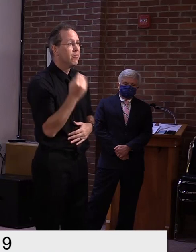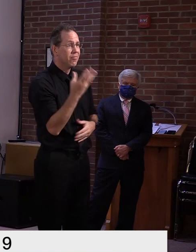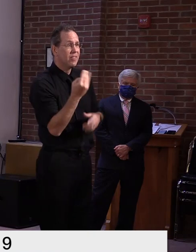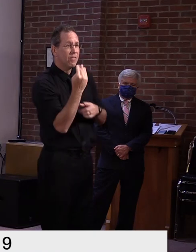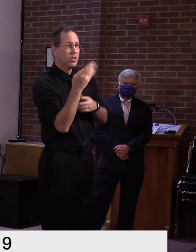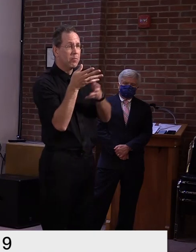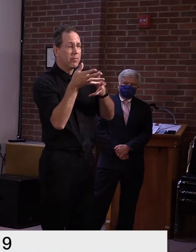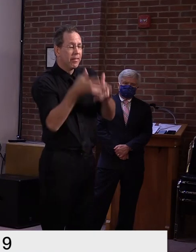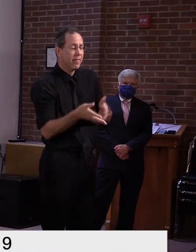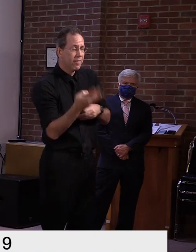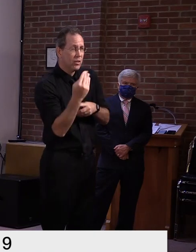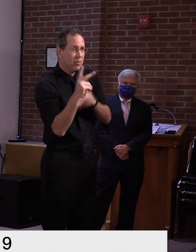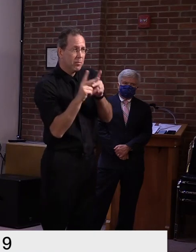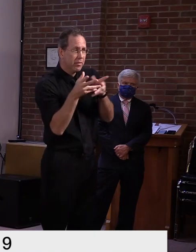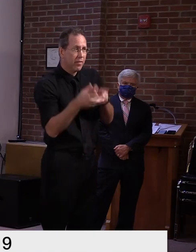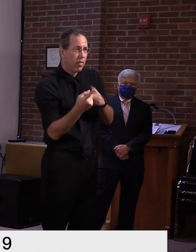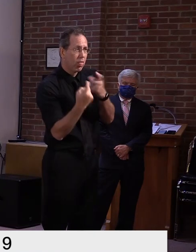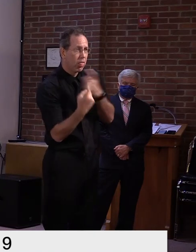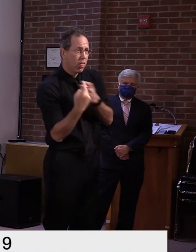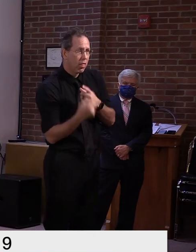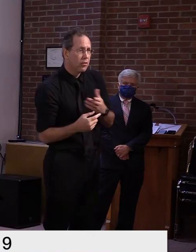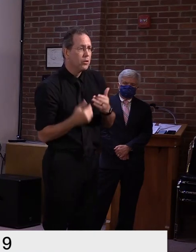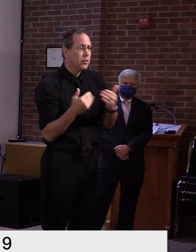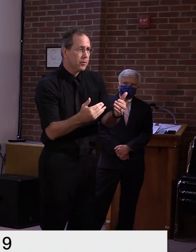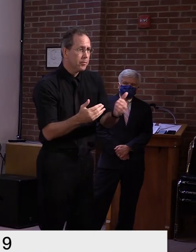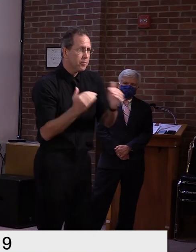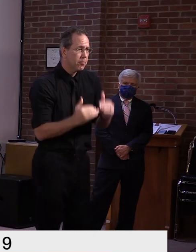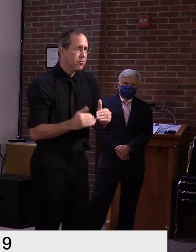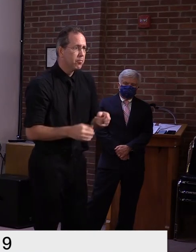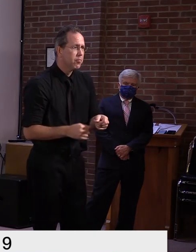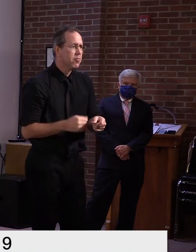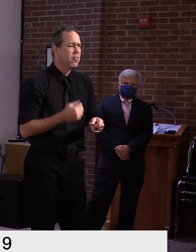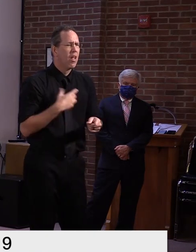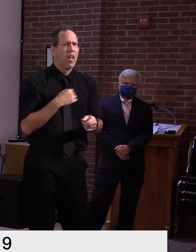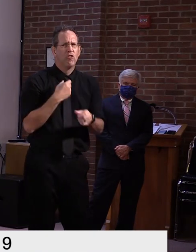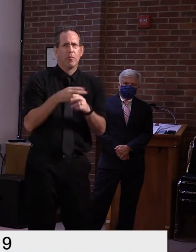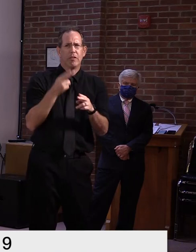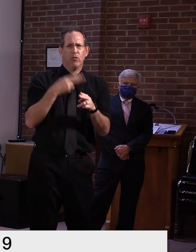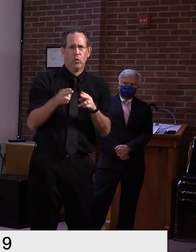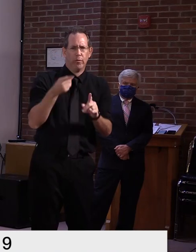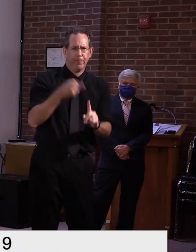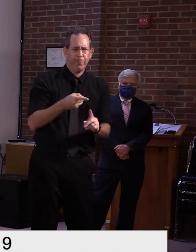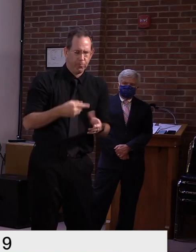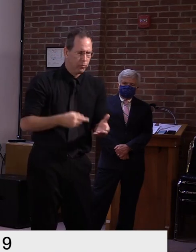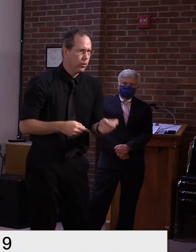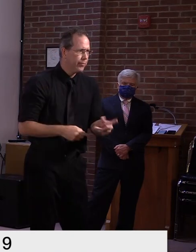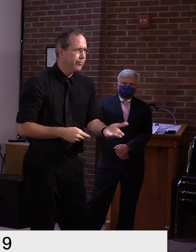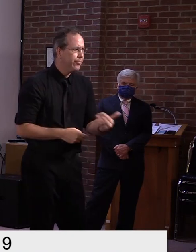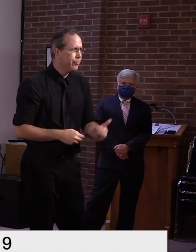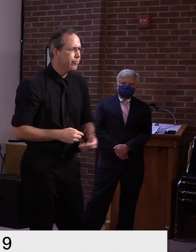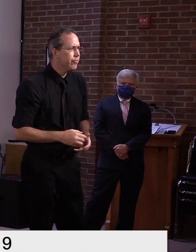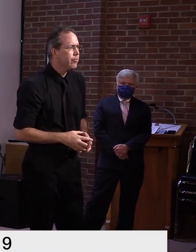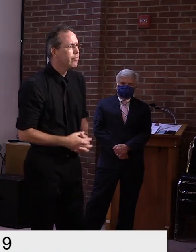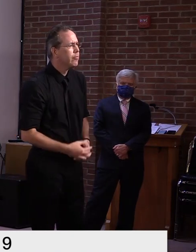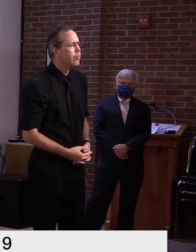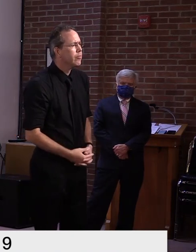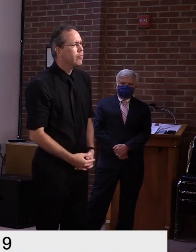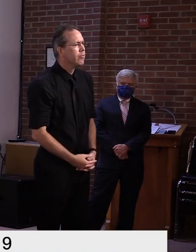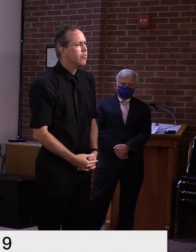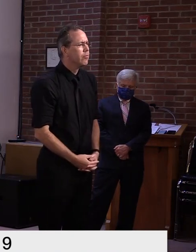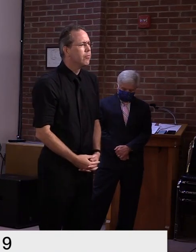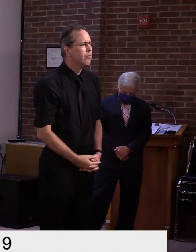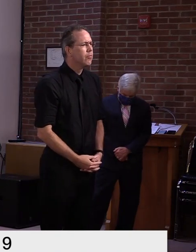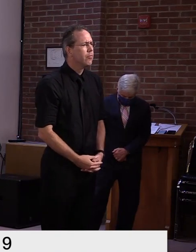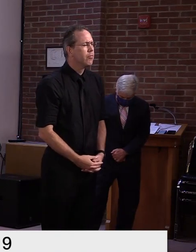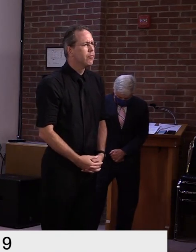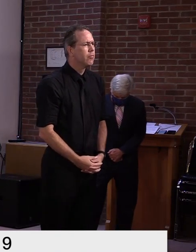Okay, I'll try and be quick with my questions. This is for Dr. Levine. This might be a variation on the question I asked you months ago about